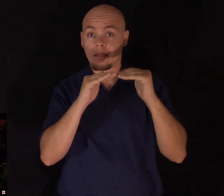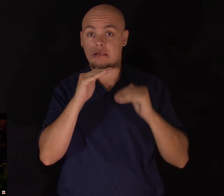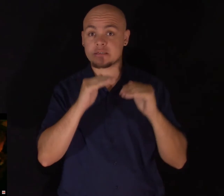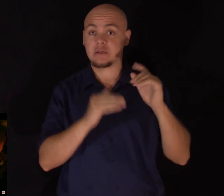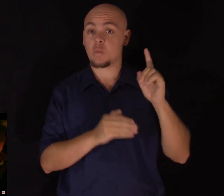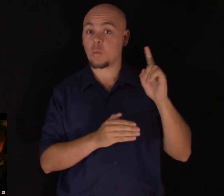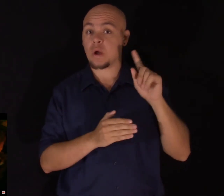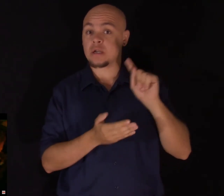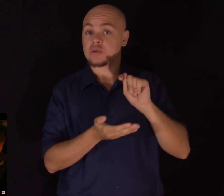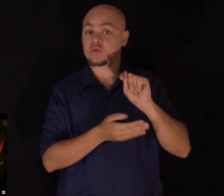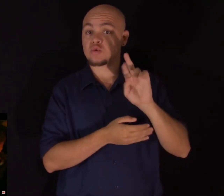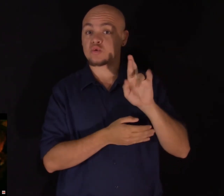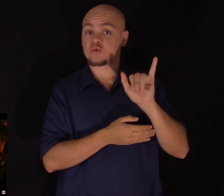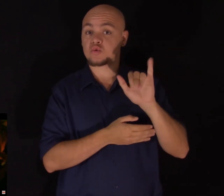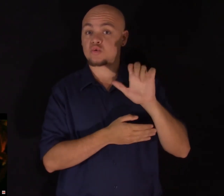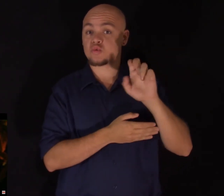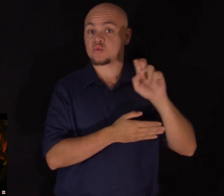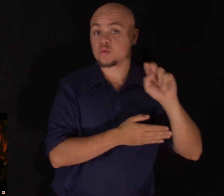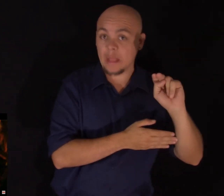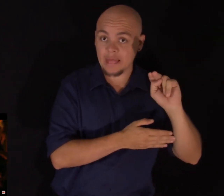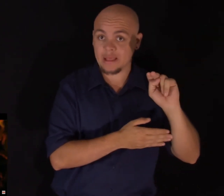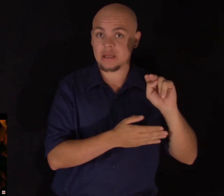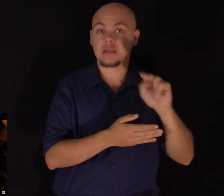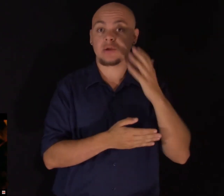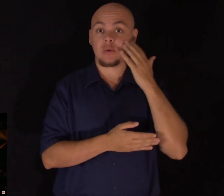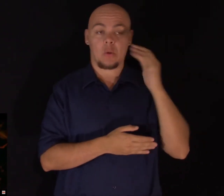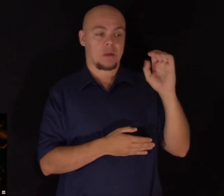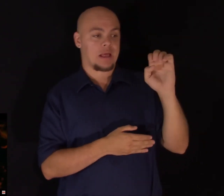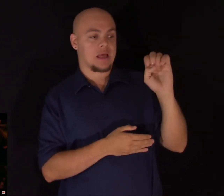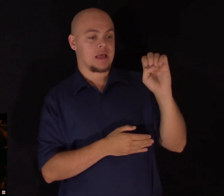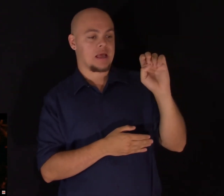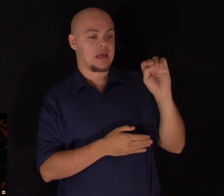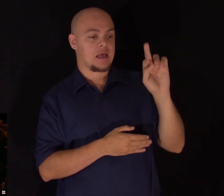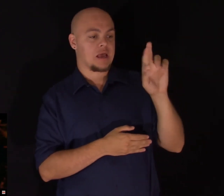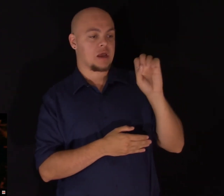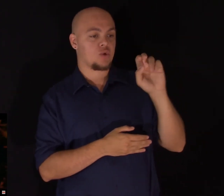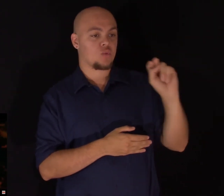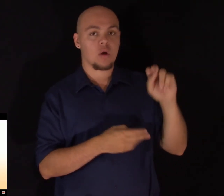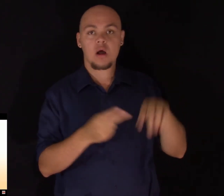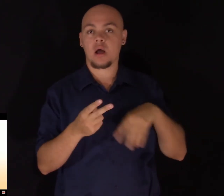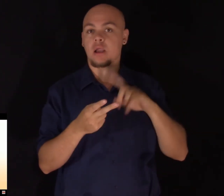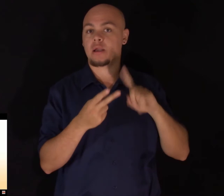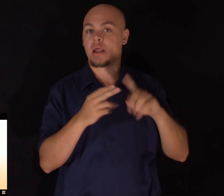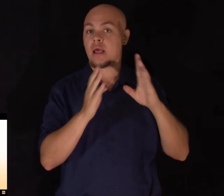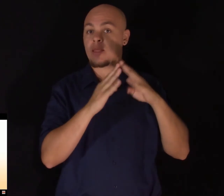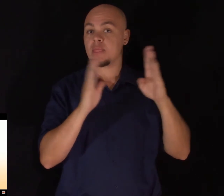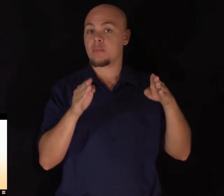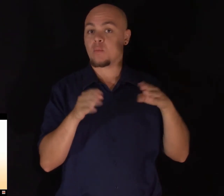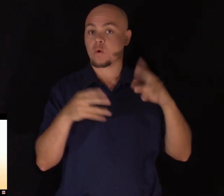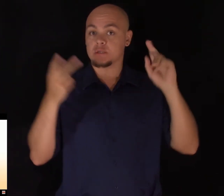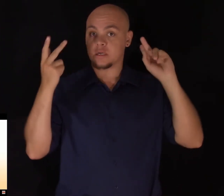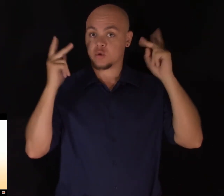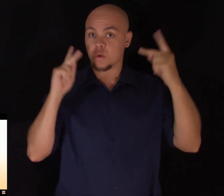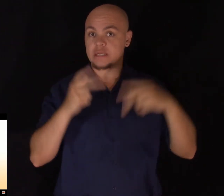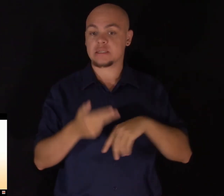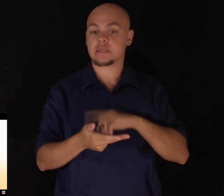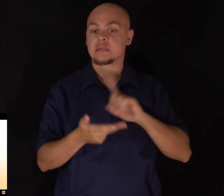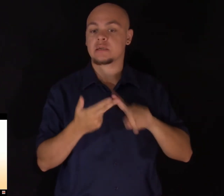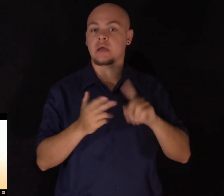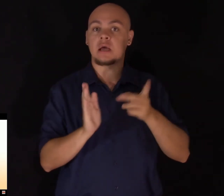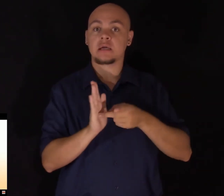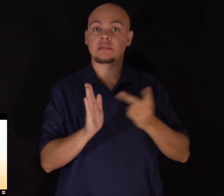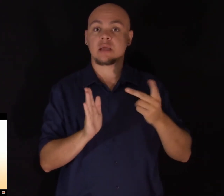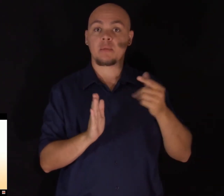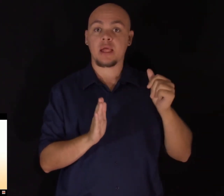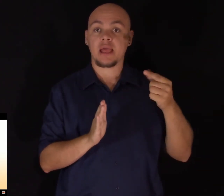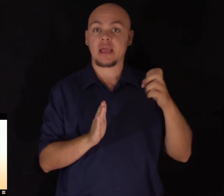revenues. Deception can cost billions. Think Enron, Madoff, the mortgage crisis, or in the case of double agents and